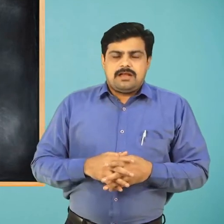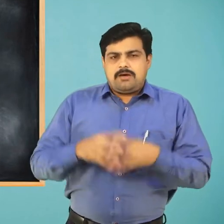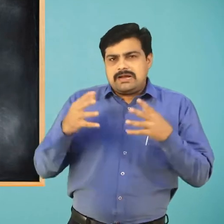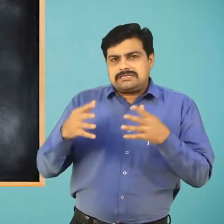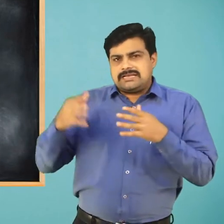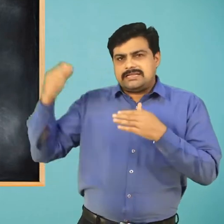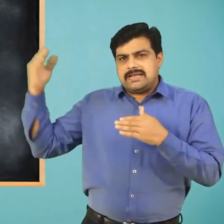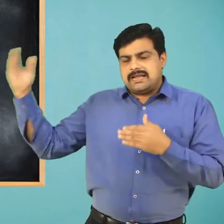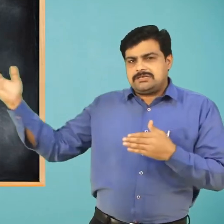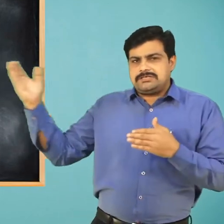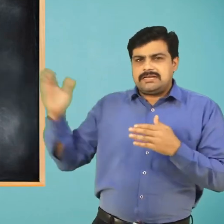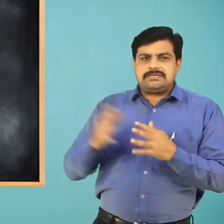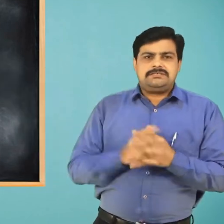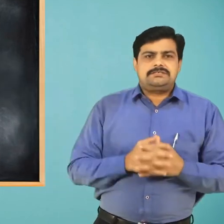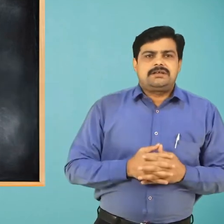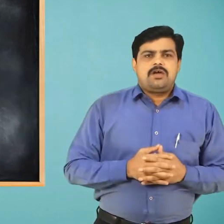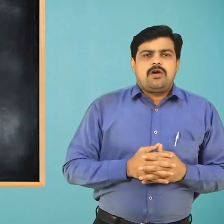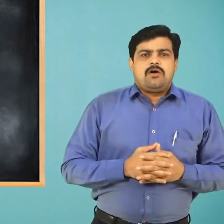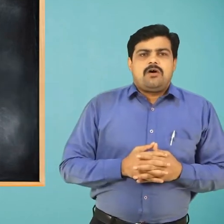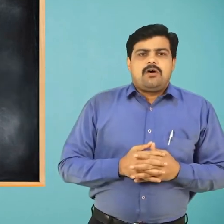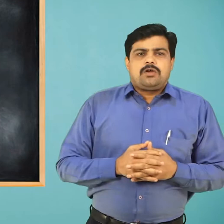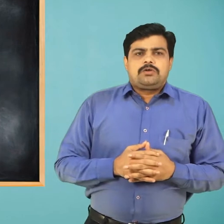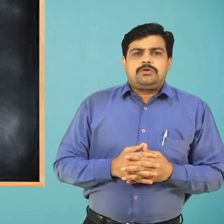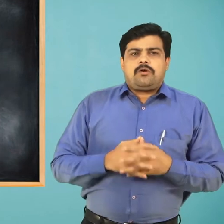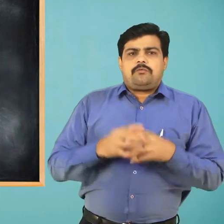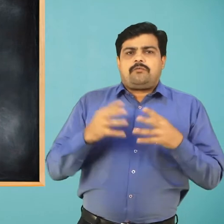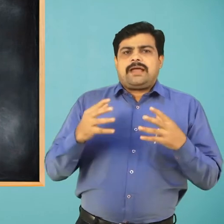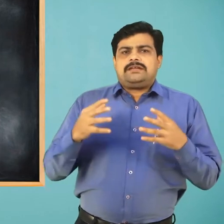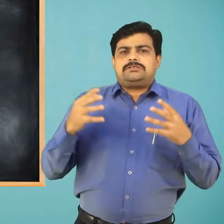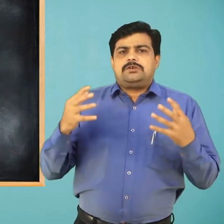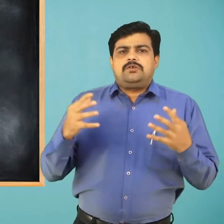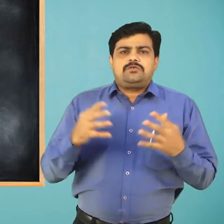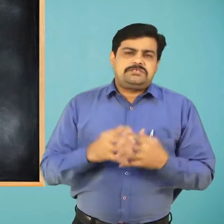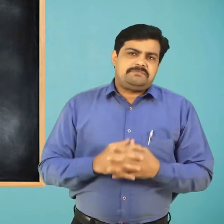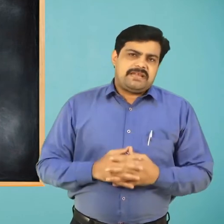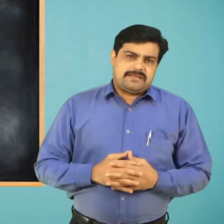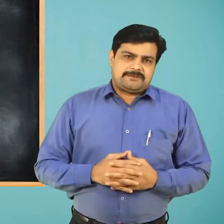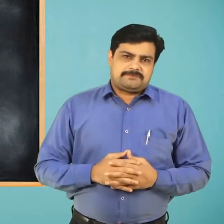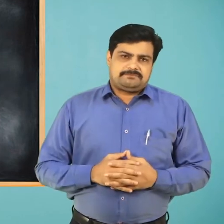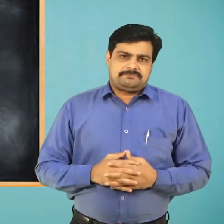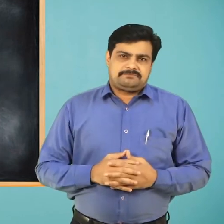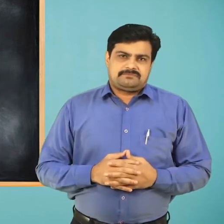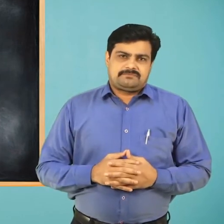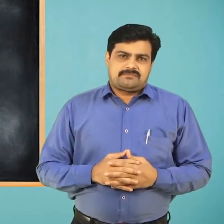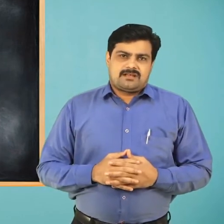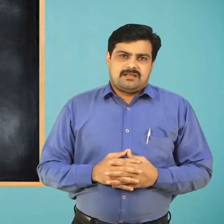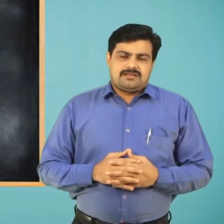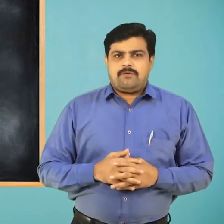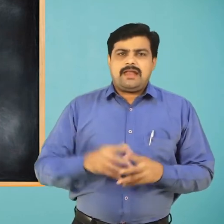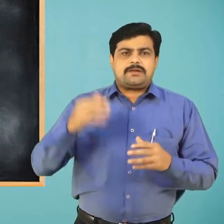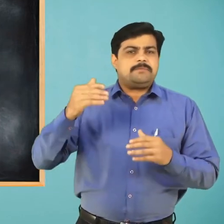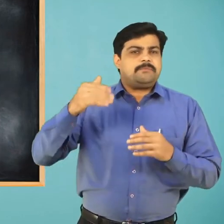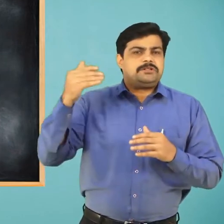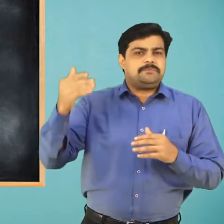Now let's take another sentence. Your friend knows me. Well, remember the